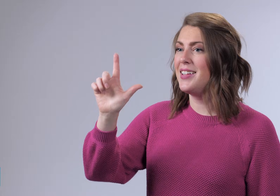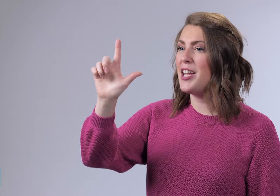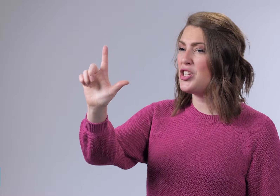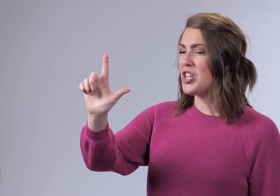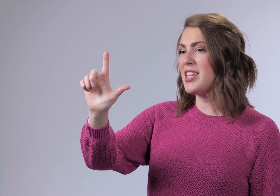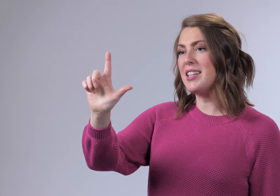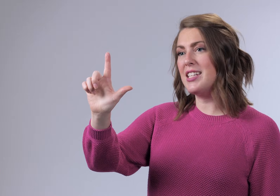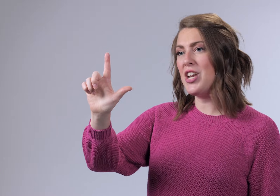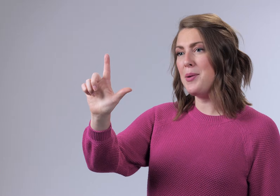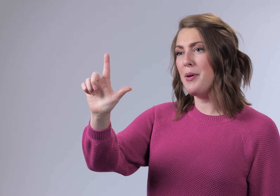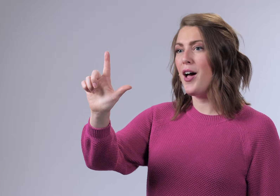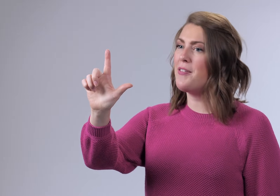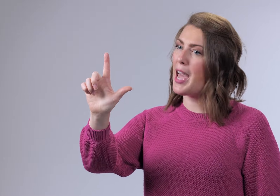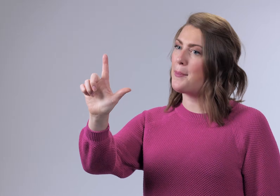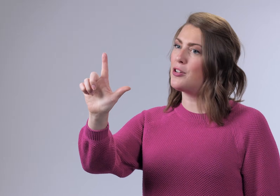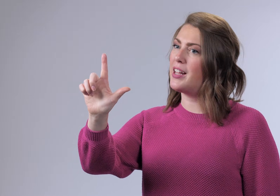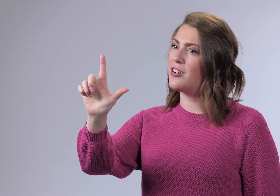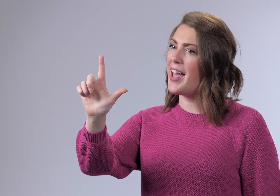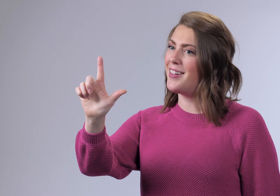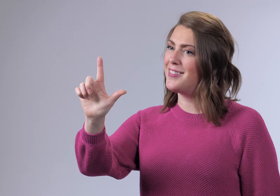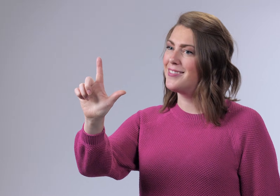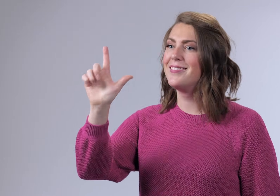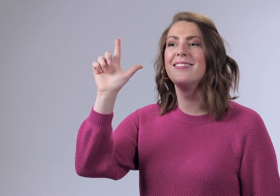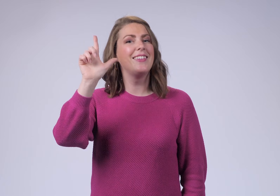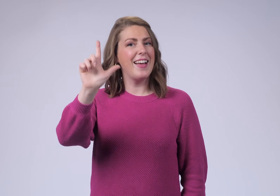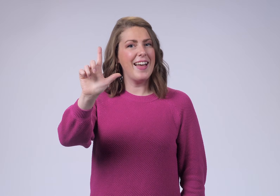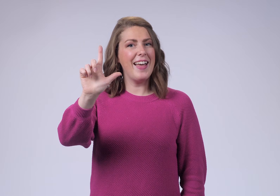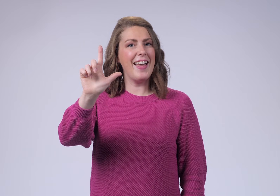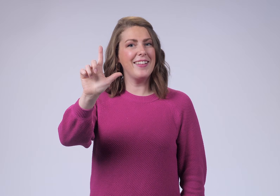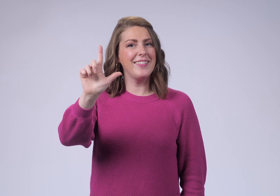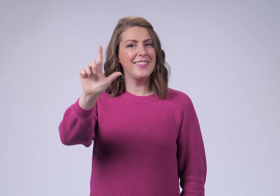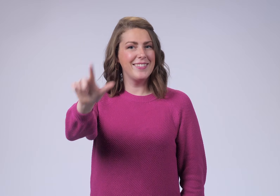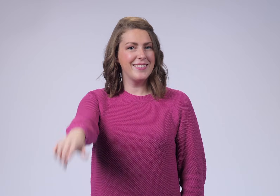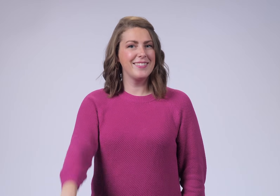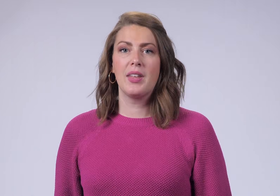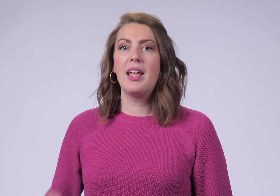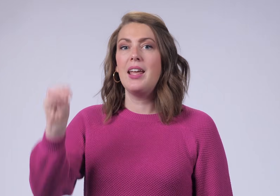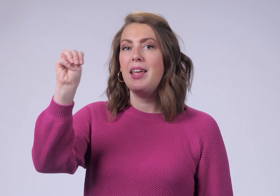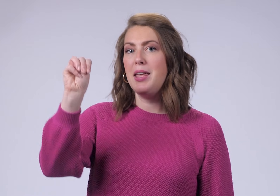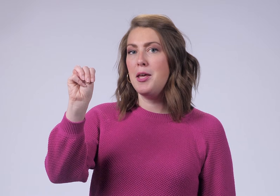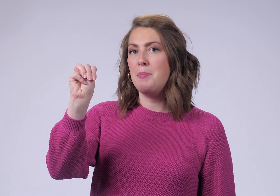It's just like the shape of a capital letter L. L. M.